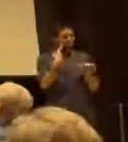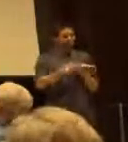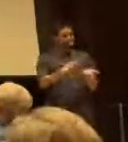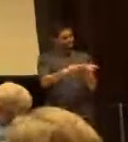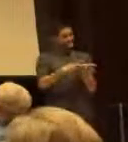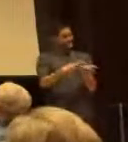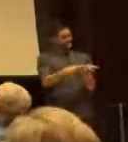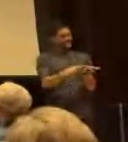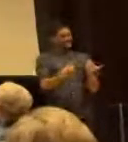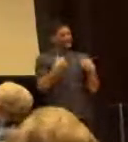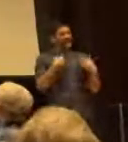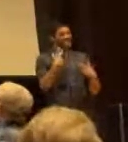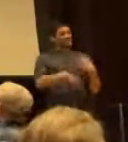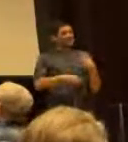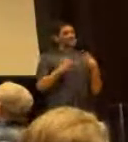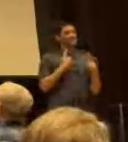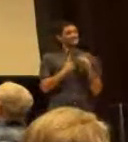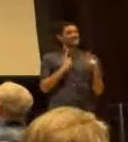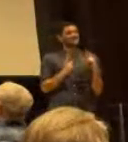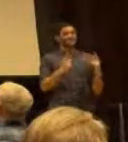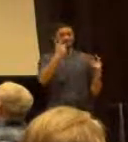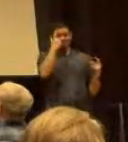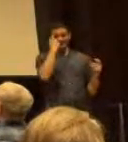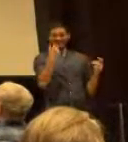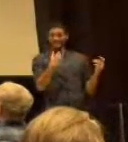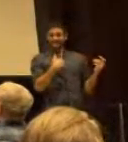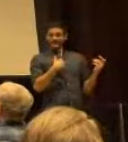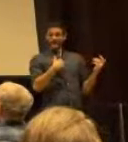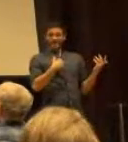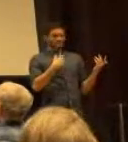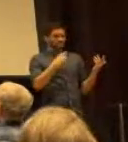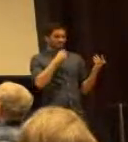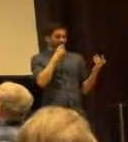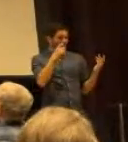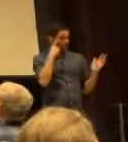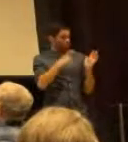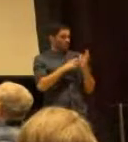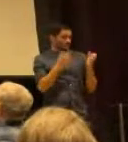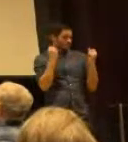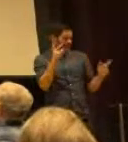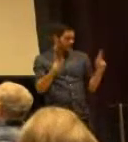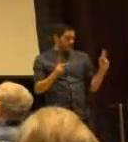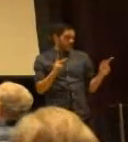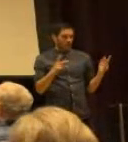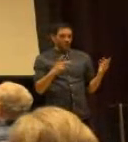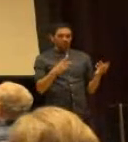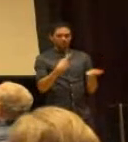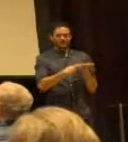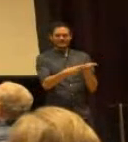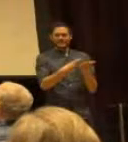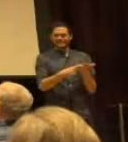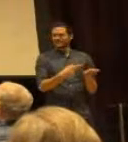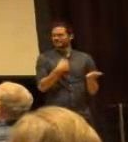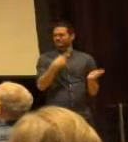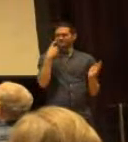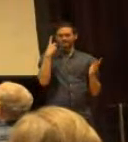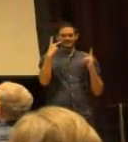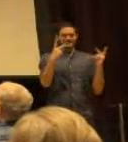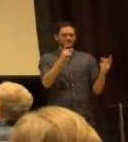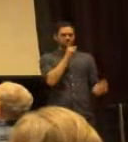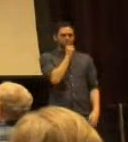conversations, because I haven't seen as many people talking about it. There was a bill released, unfortunately, yeah, it's